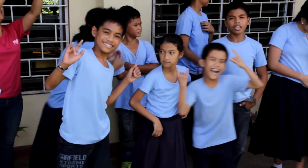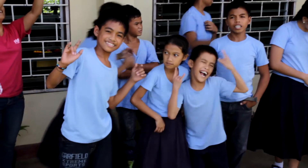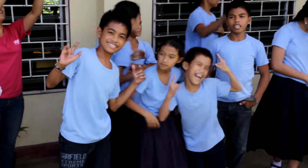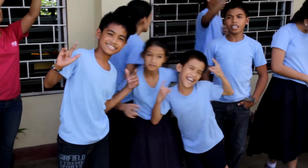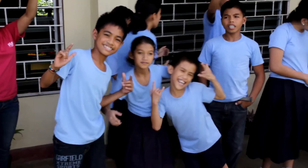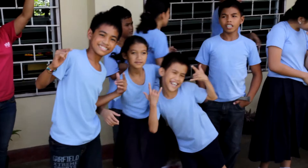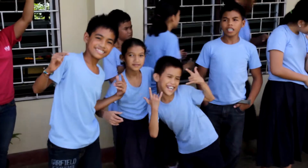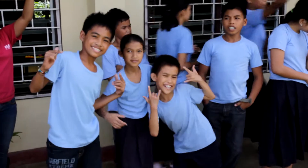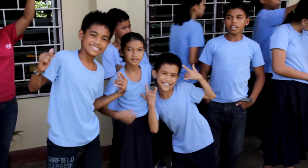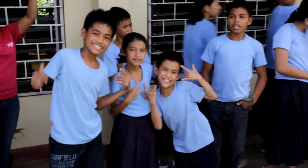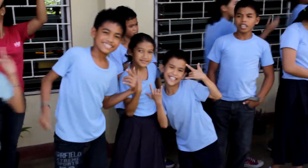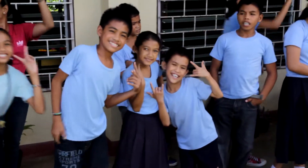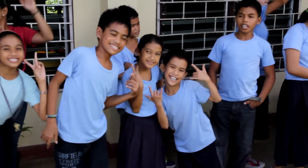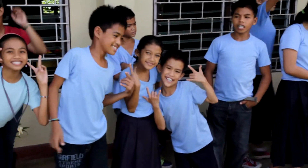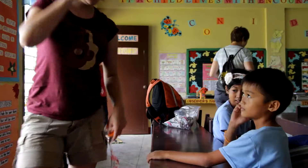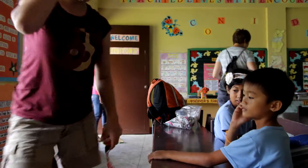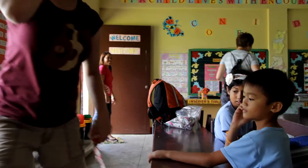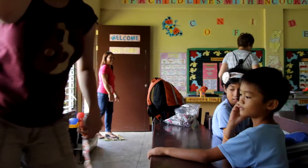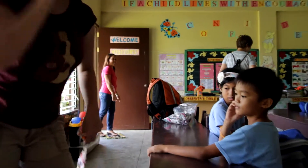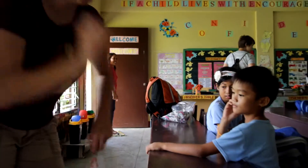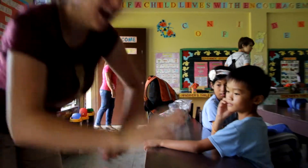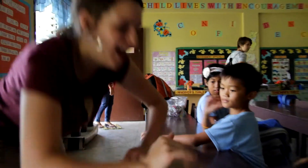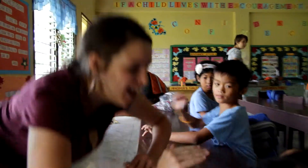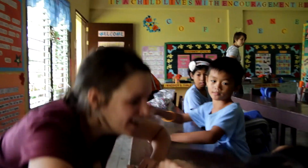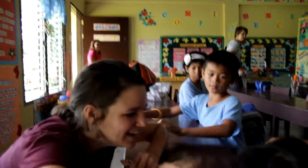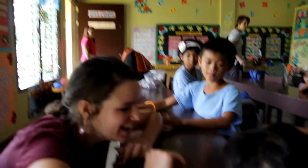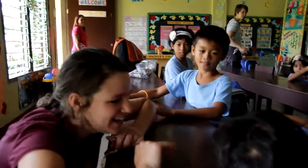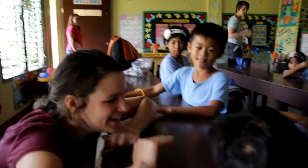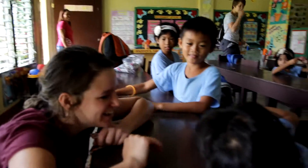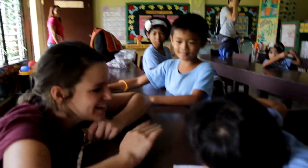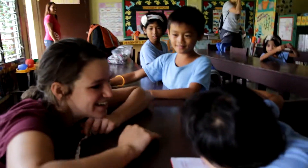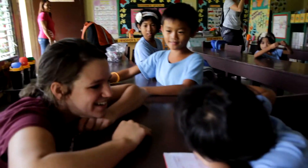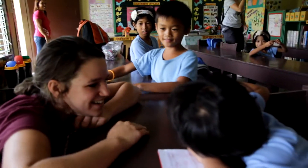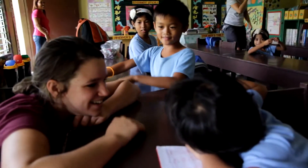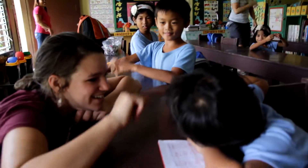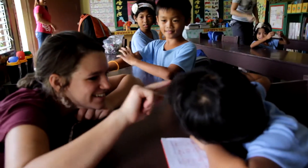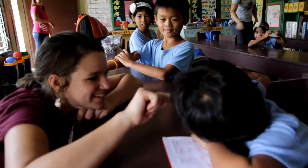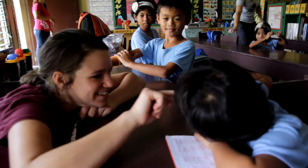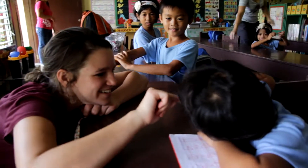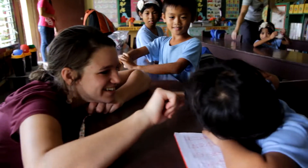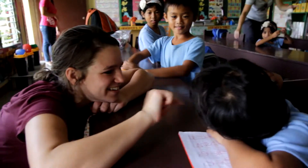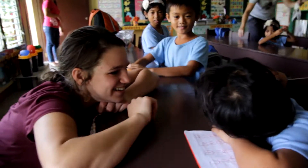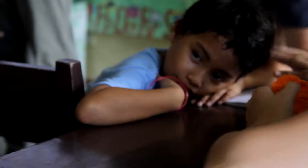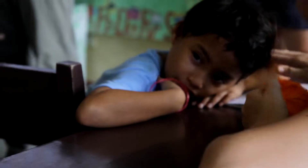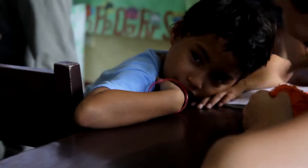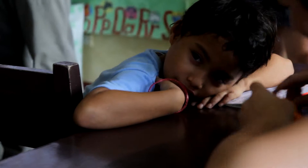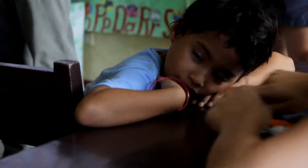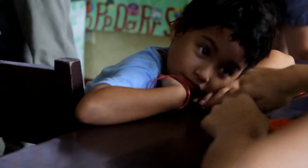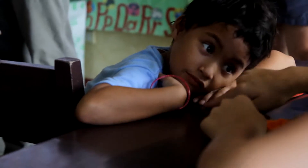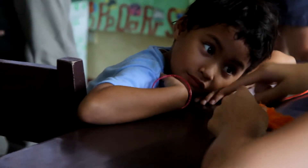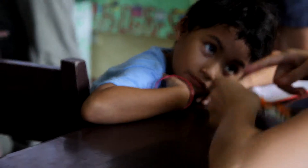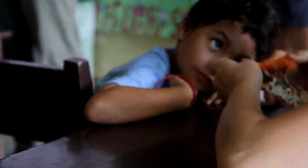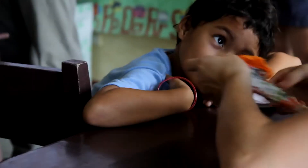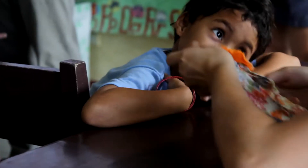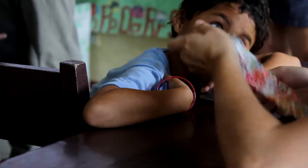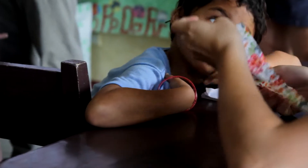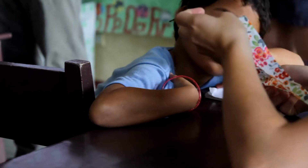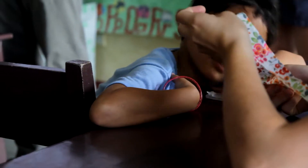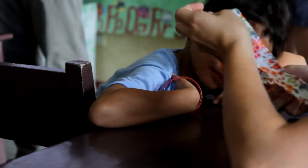into the reality of the deaf students' home lives or alleviate the poverty they daily experience. The students could not attend school